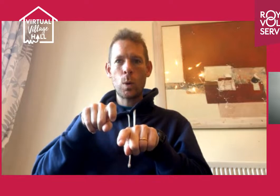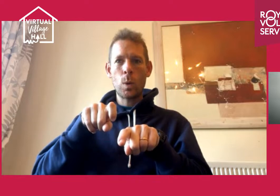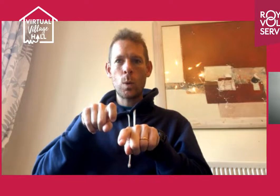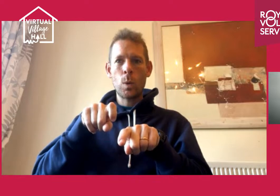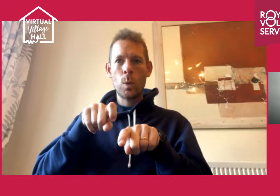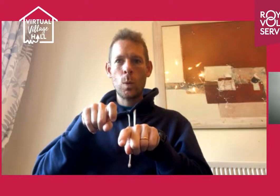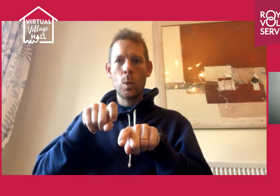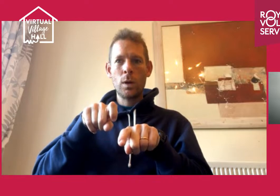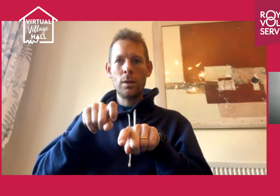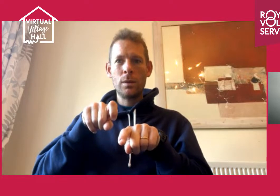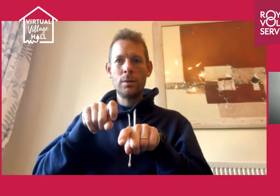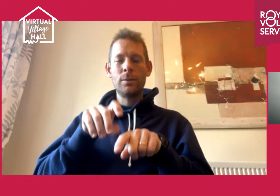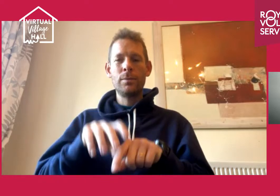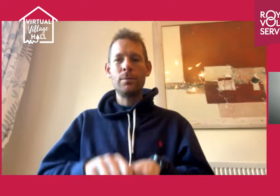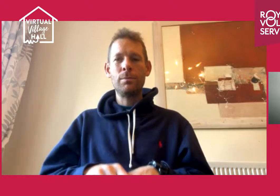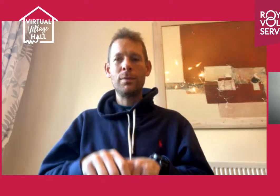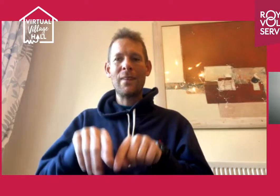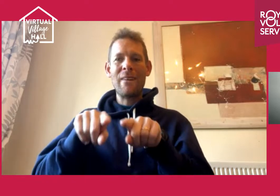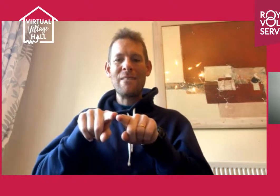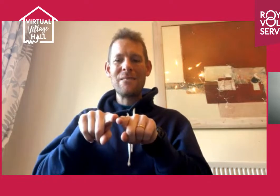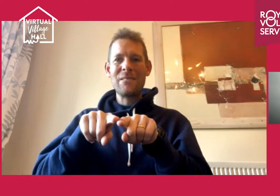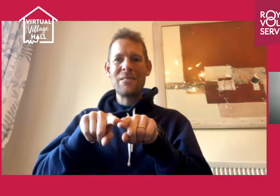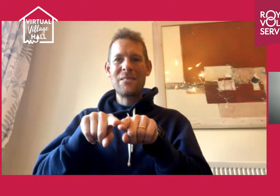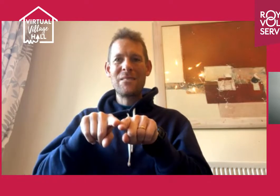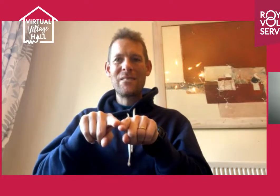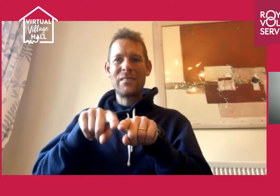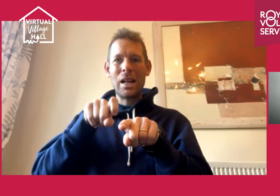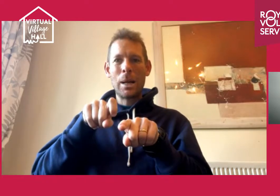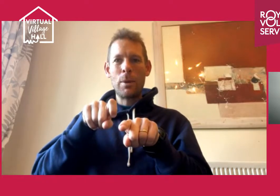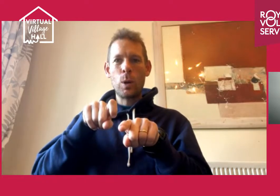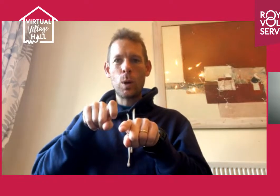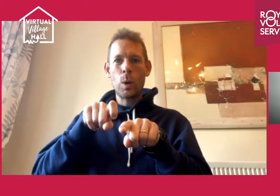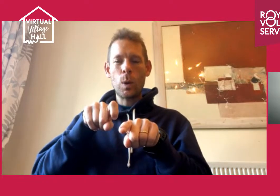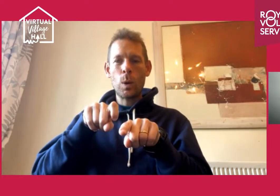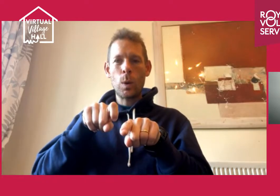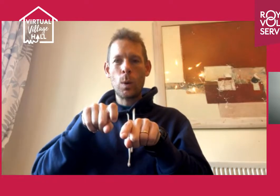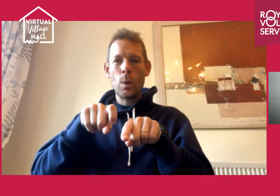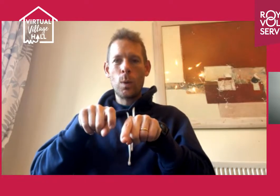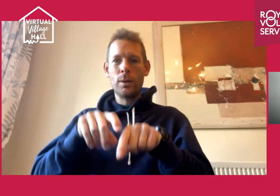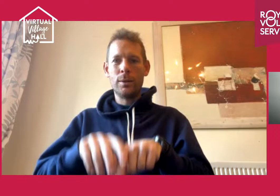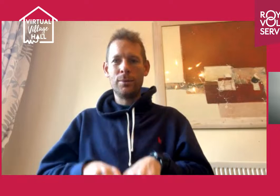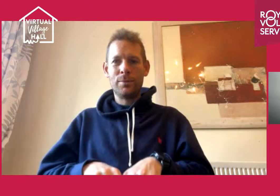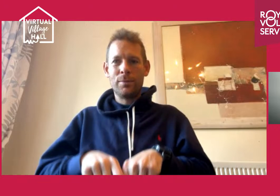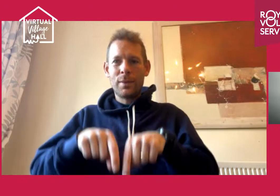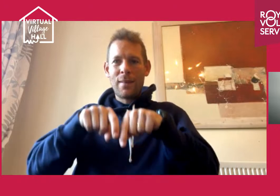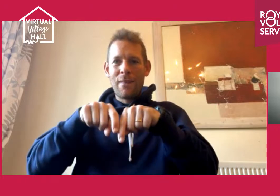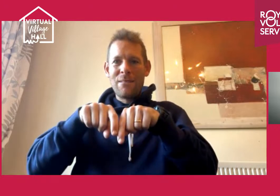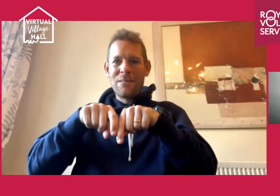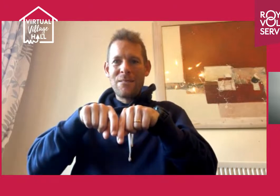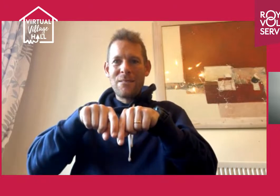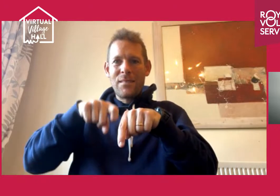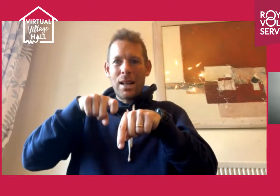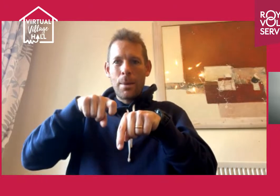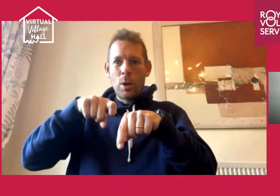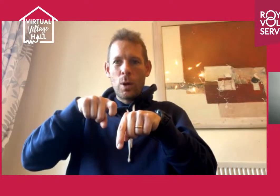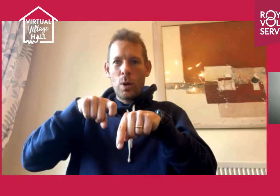Flamingo. Flamingo. Flamingo stands on one leg. So that's the leg up for the flamingo.